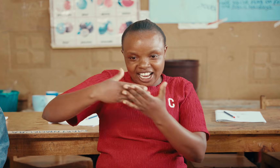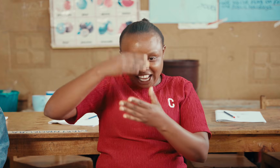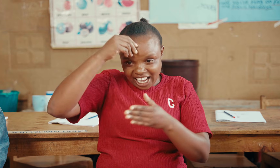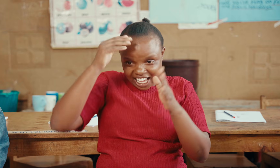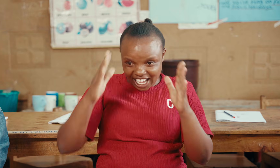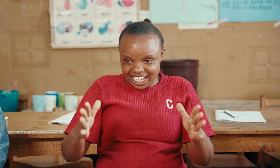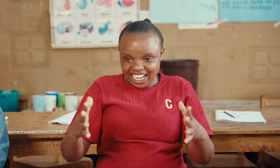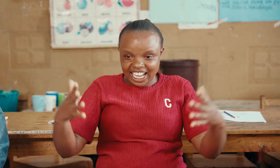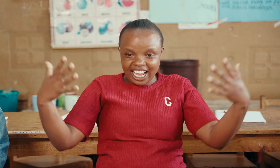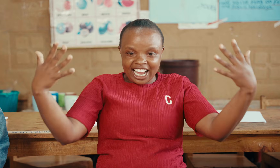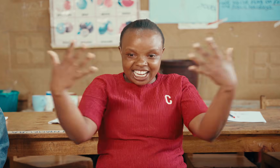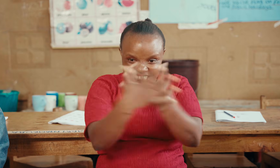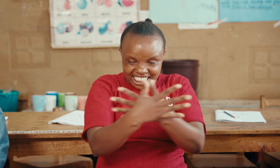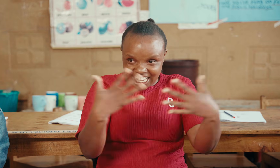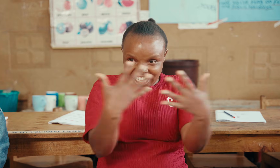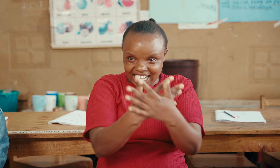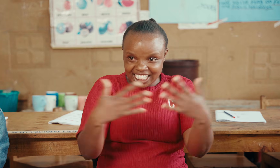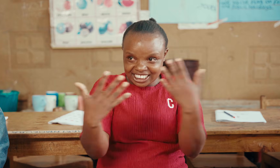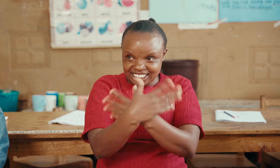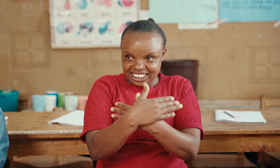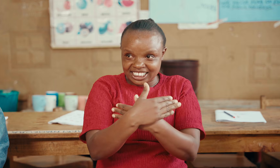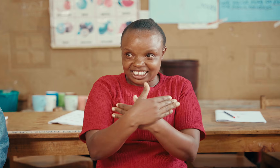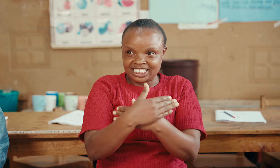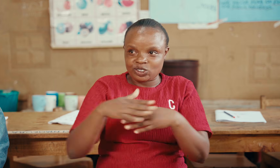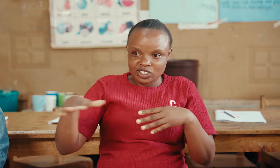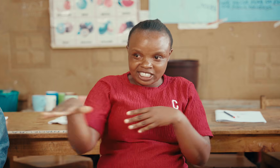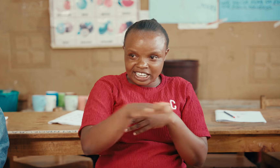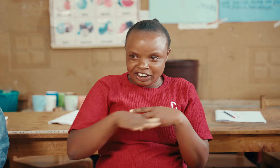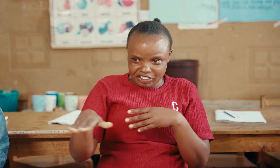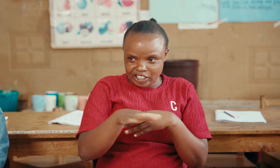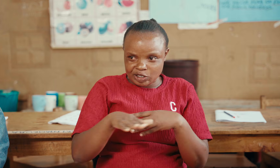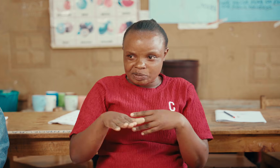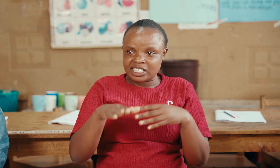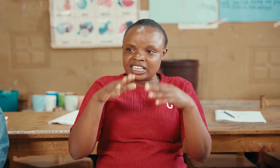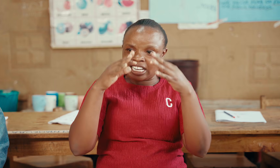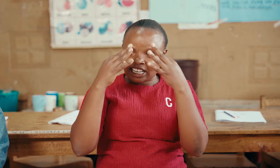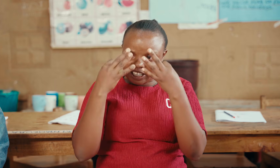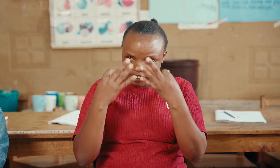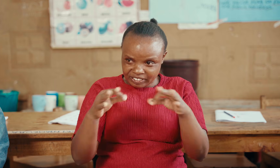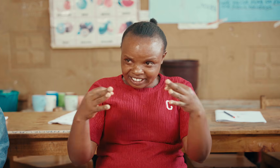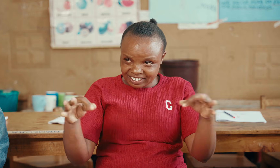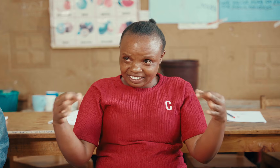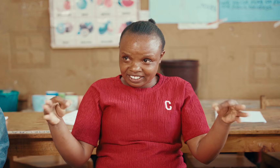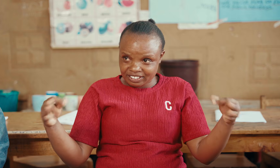allowing the learners to interact with the environment freely.